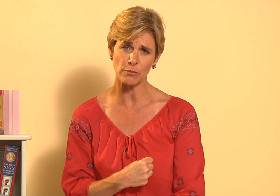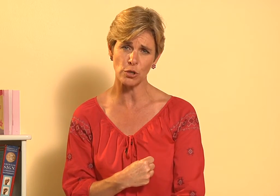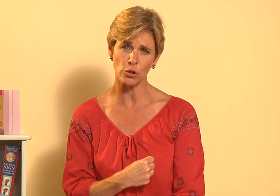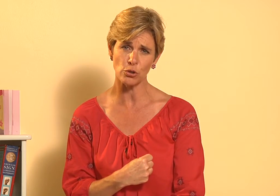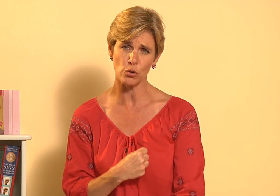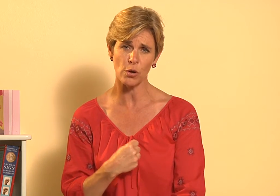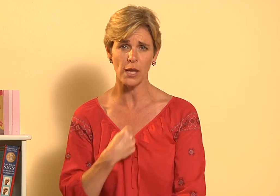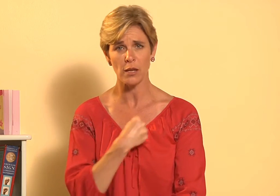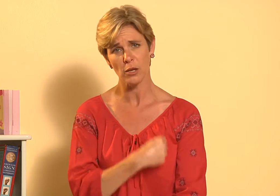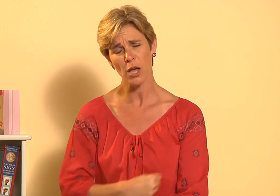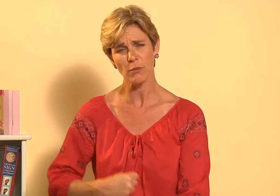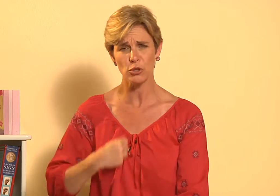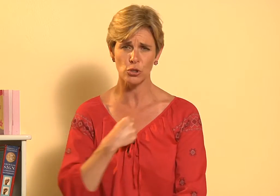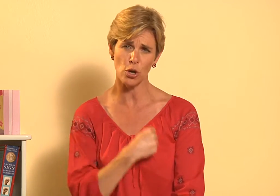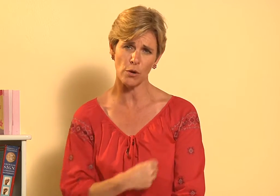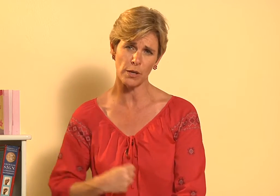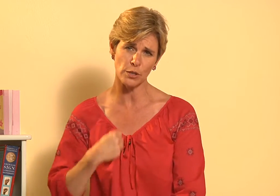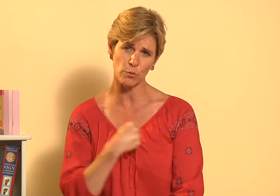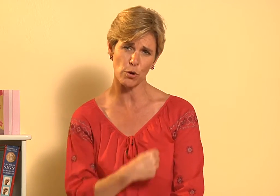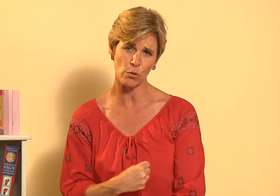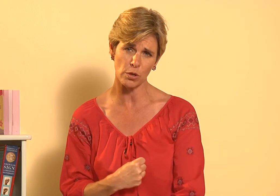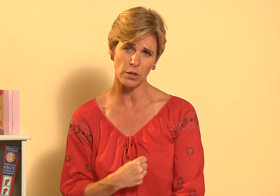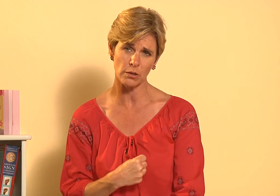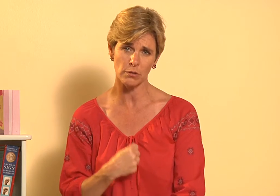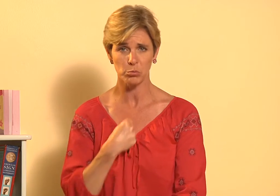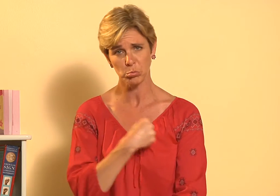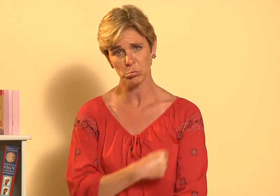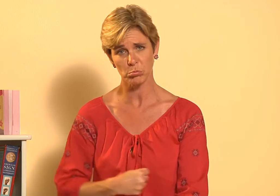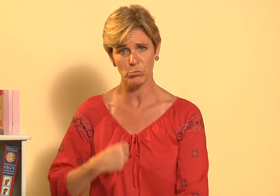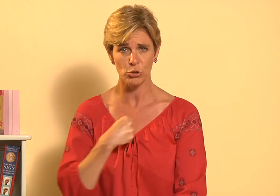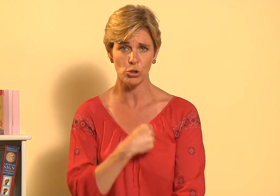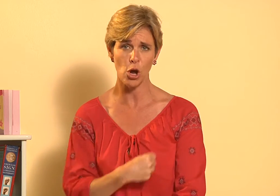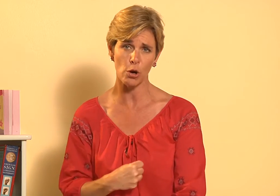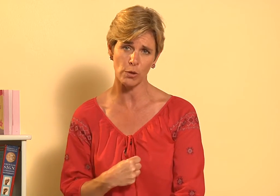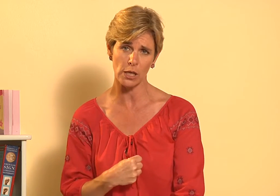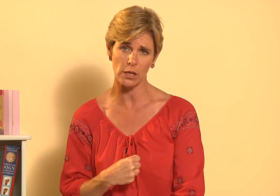on your toy. I'm sorry it's broken. Sorry.